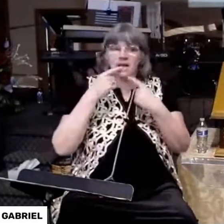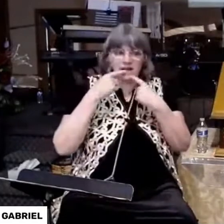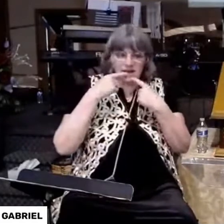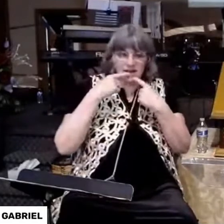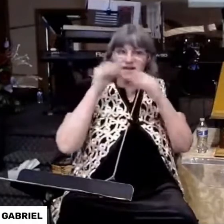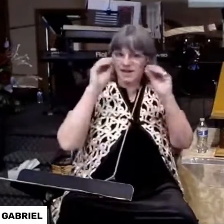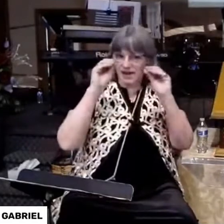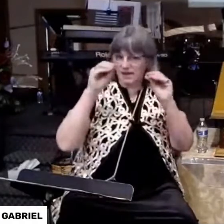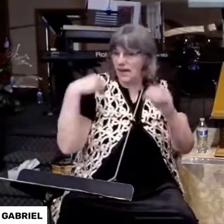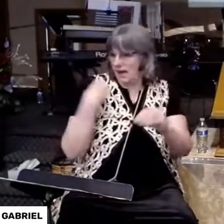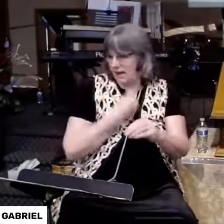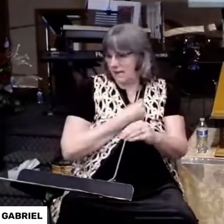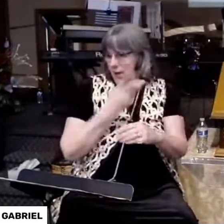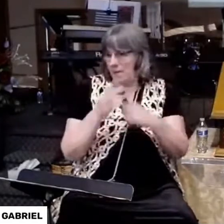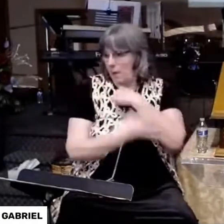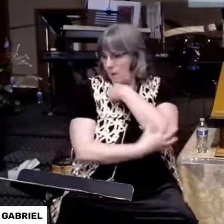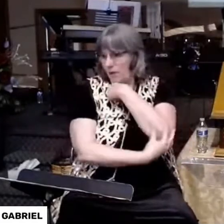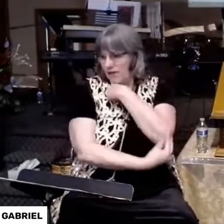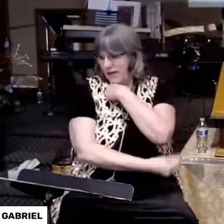poverty?